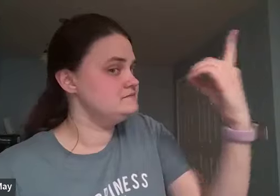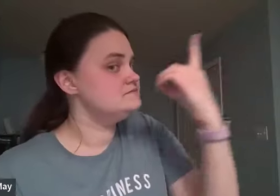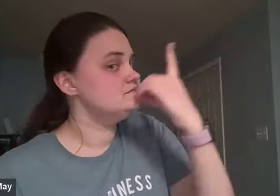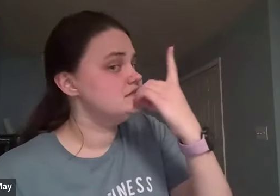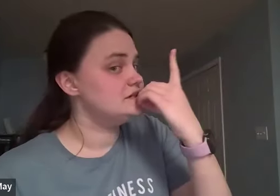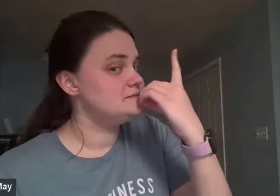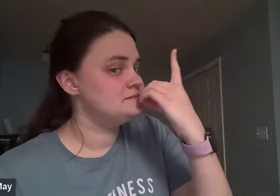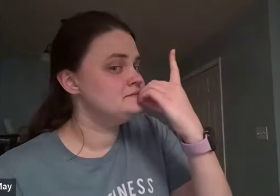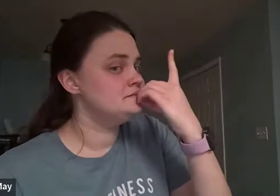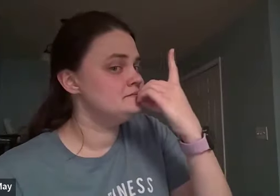Dinner.